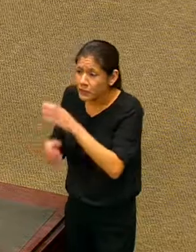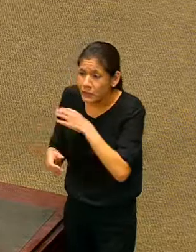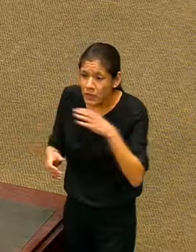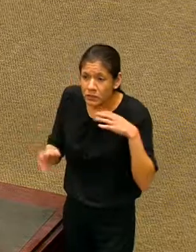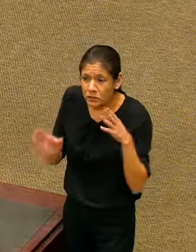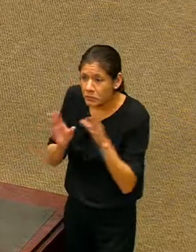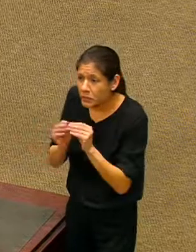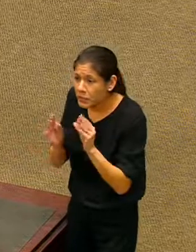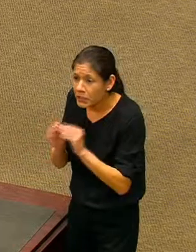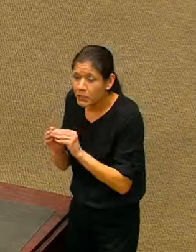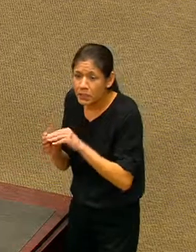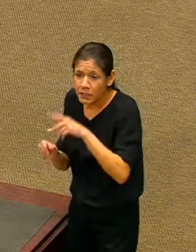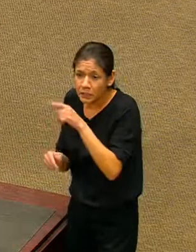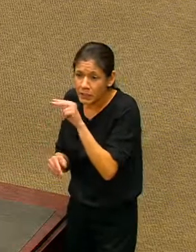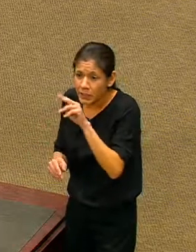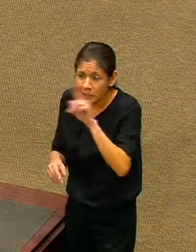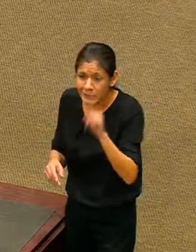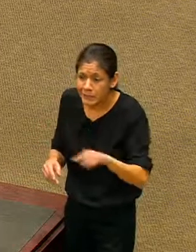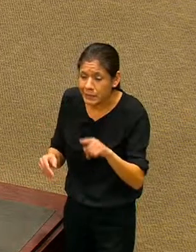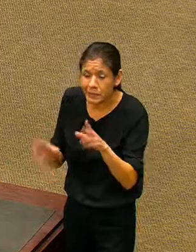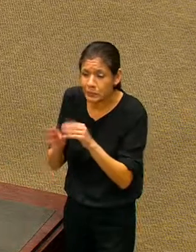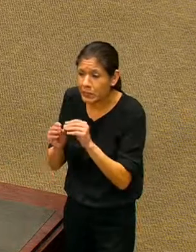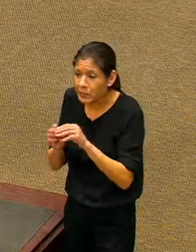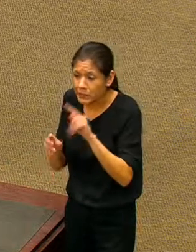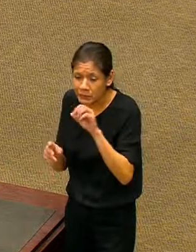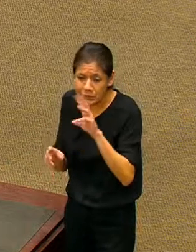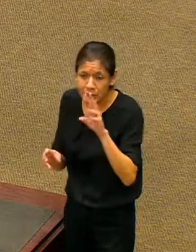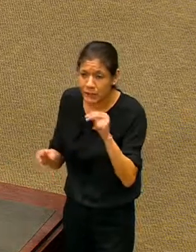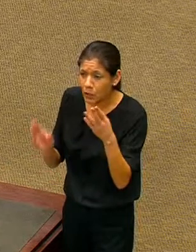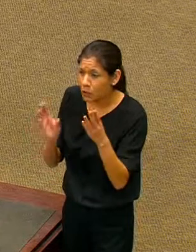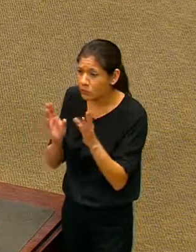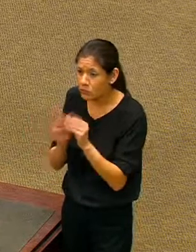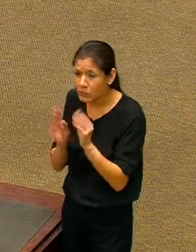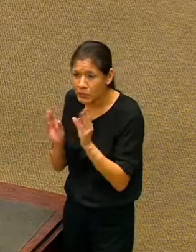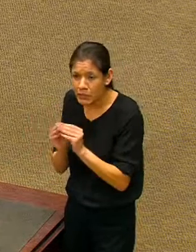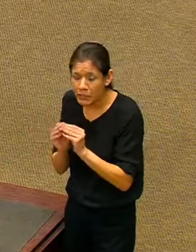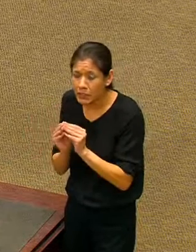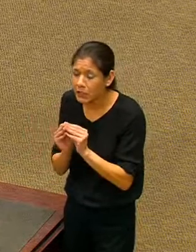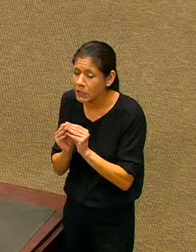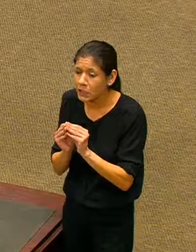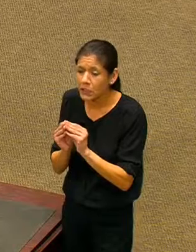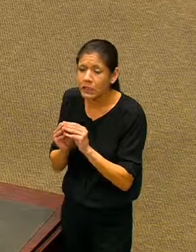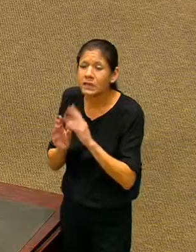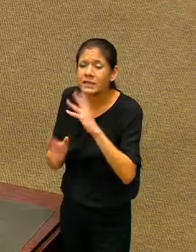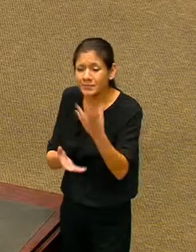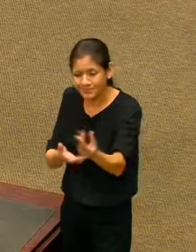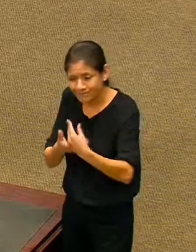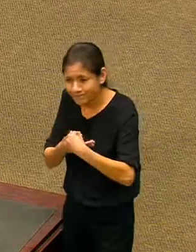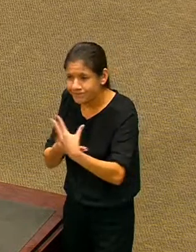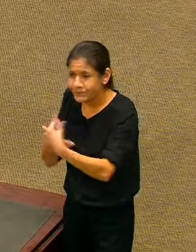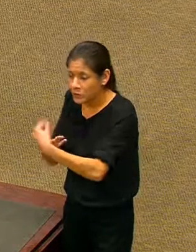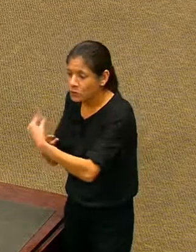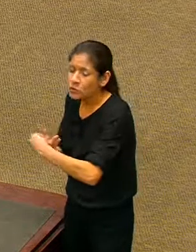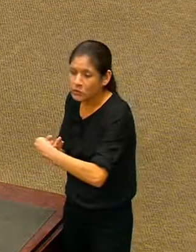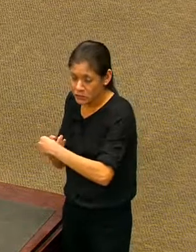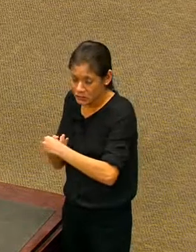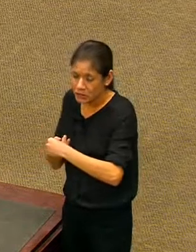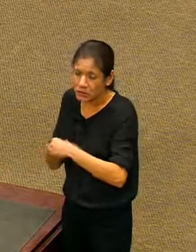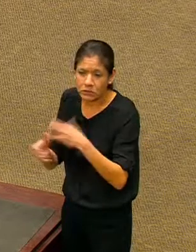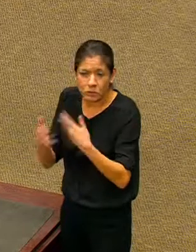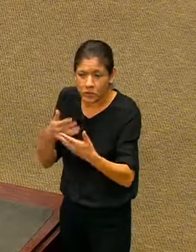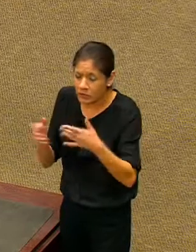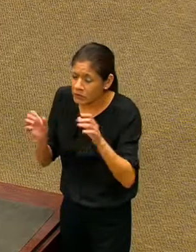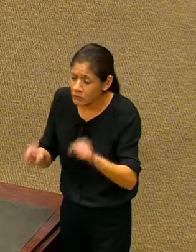a P&Z meeting, a town hall meeting, to be included, however that's possible. So